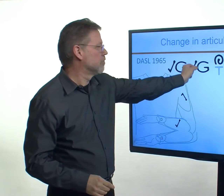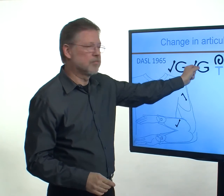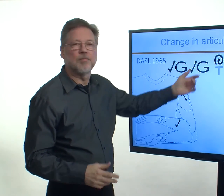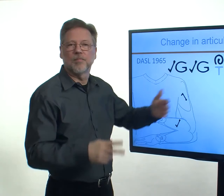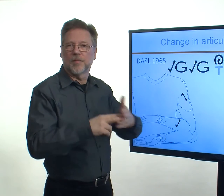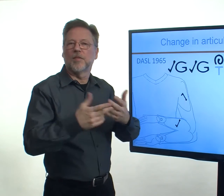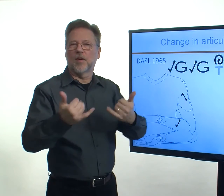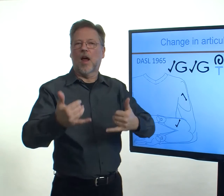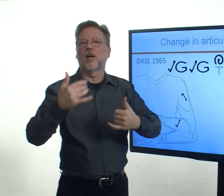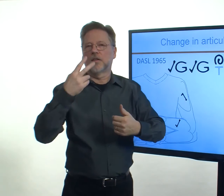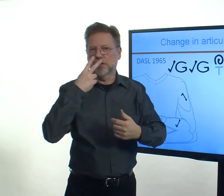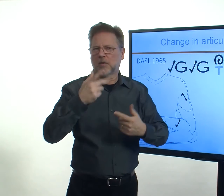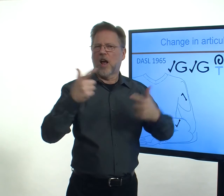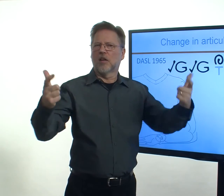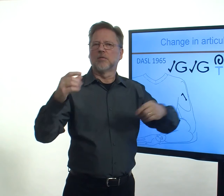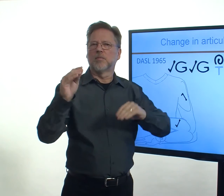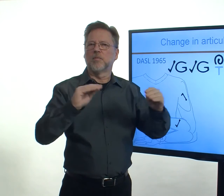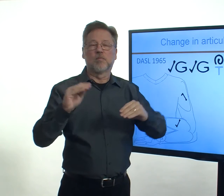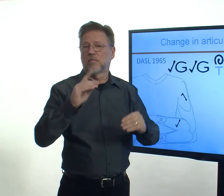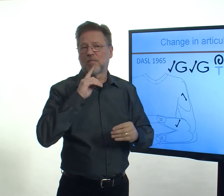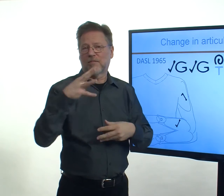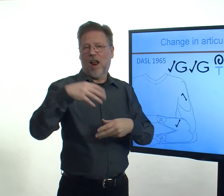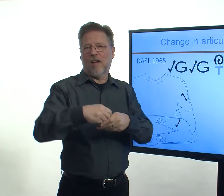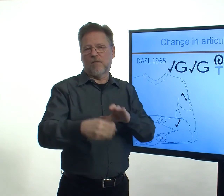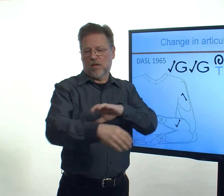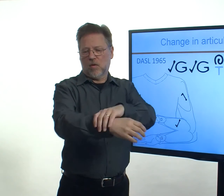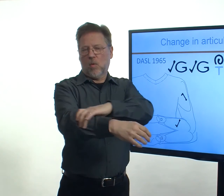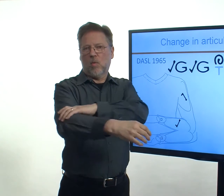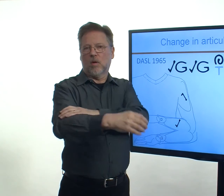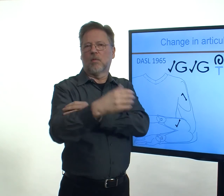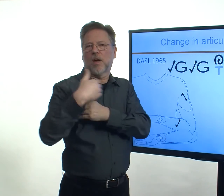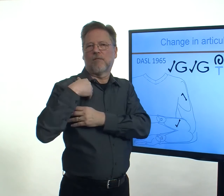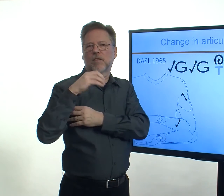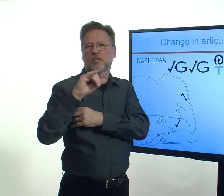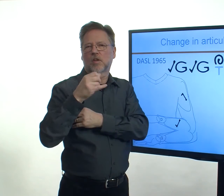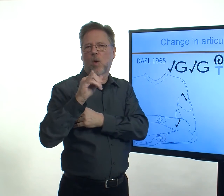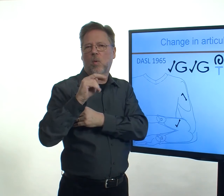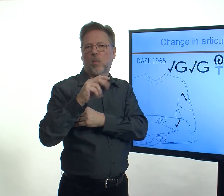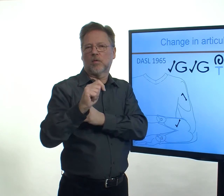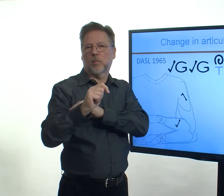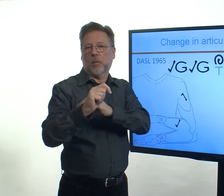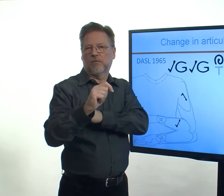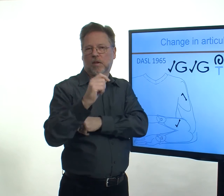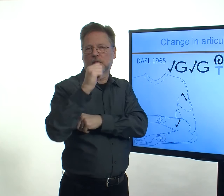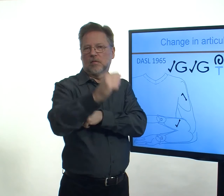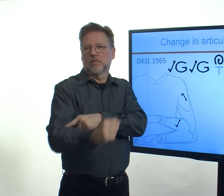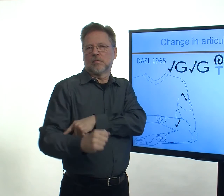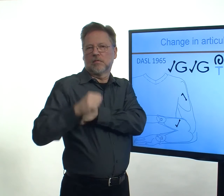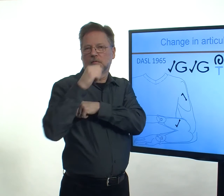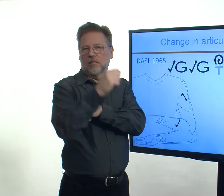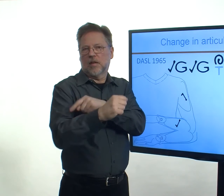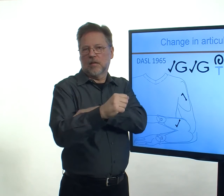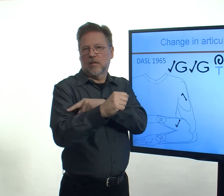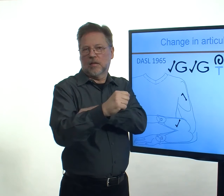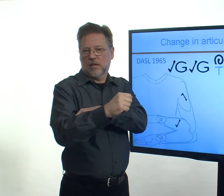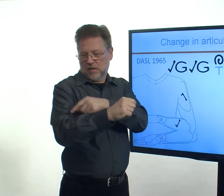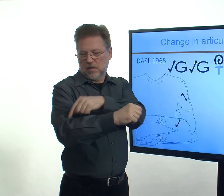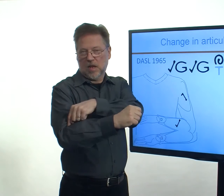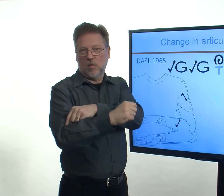These paired symbols mean a larger movement is used that involves arm joint movement, distinguishing elbow and